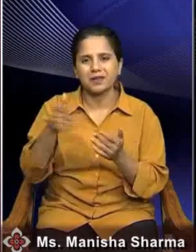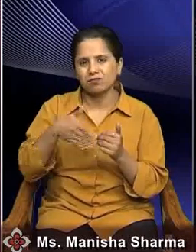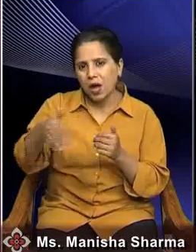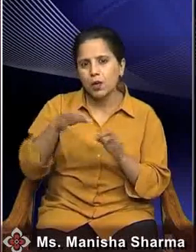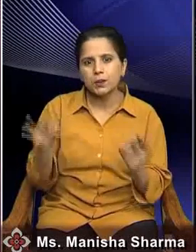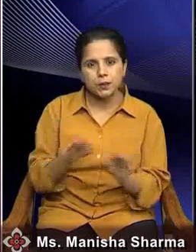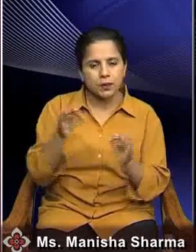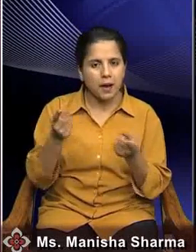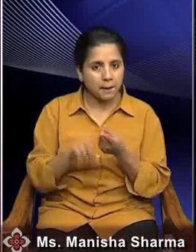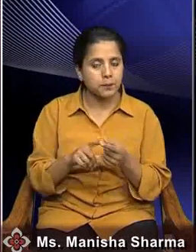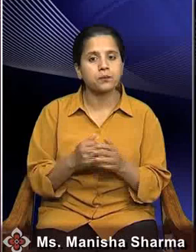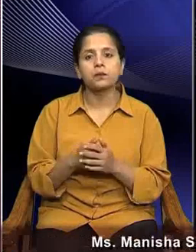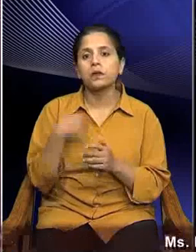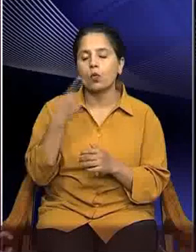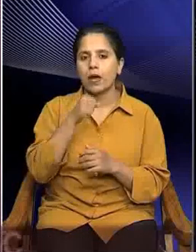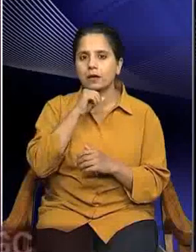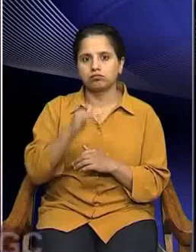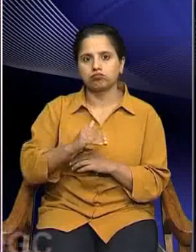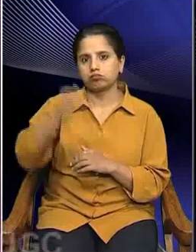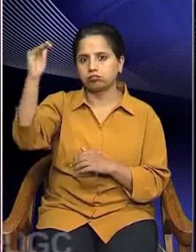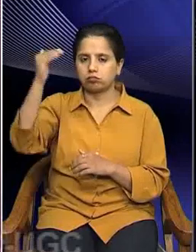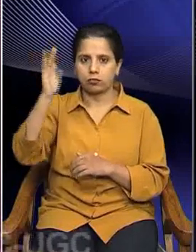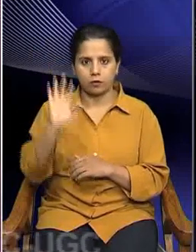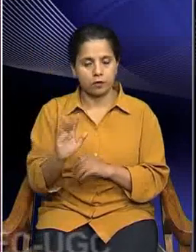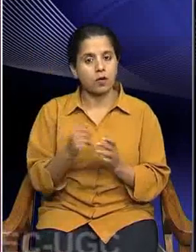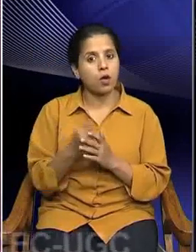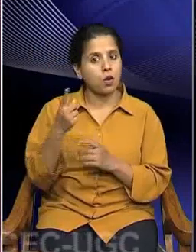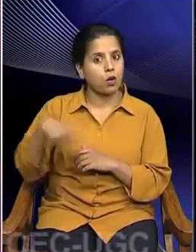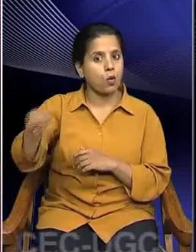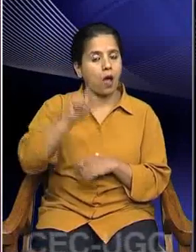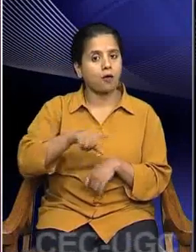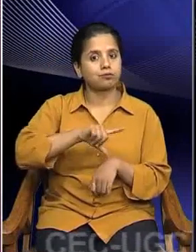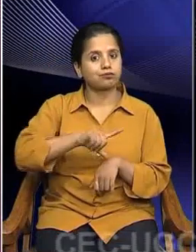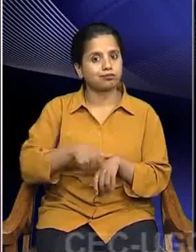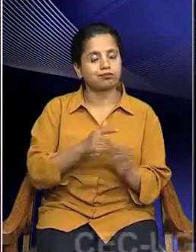So, as age at marriage, or also age